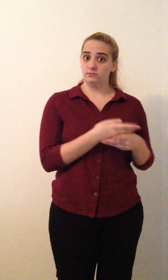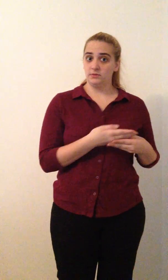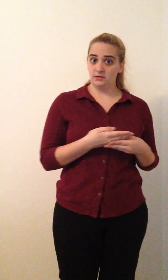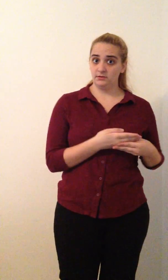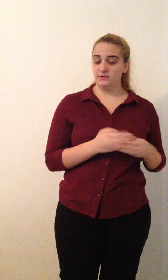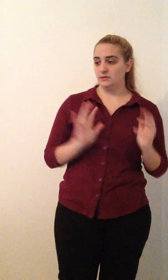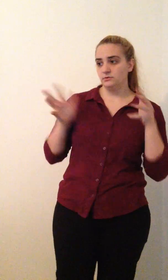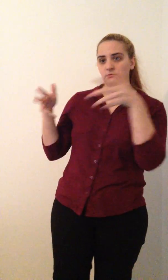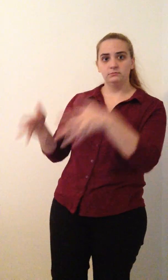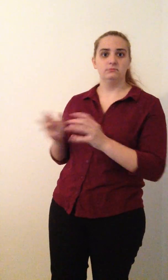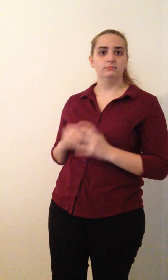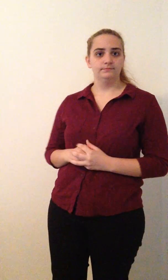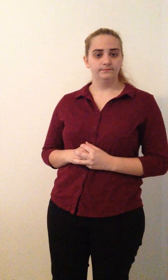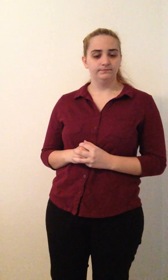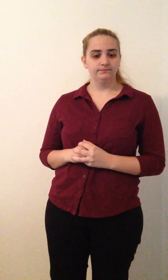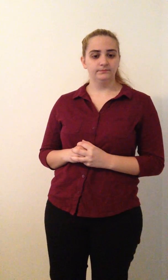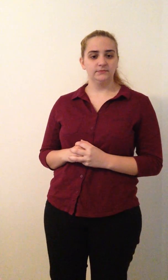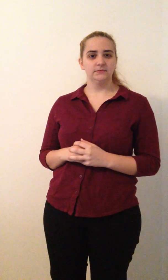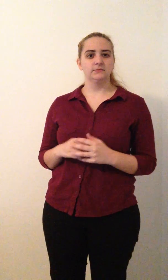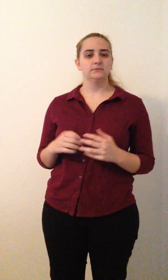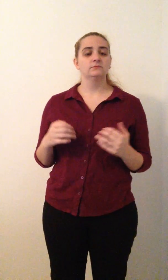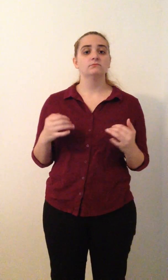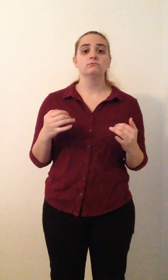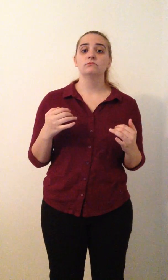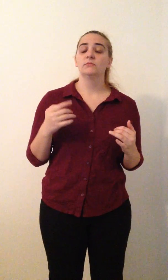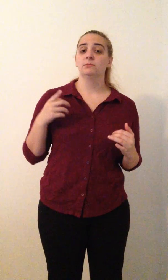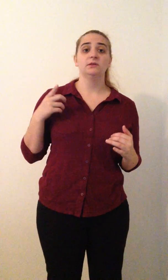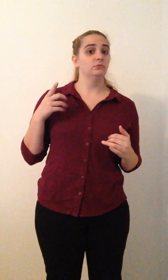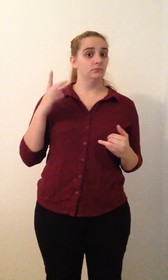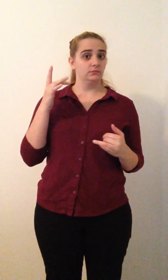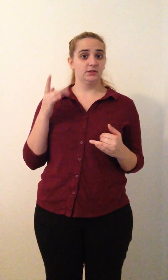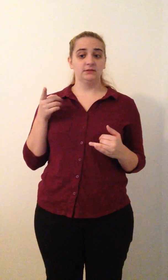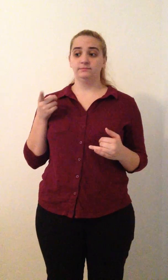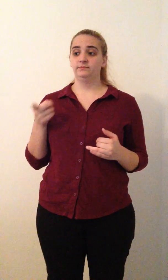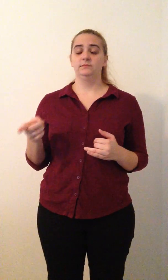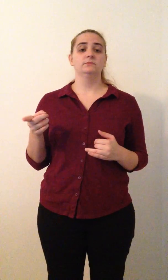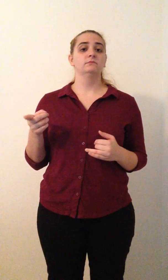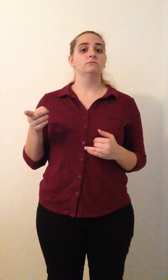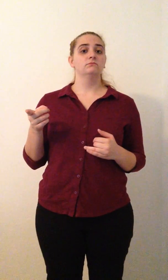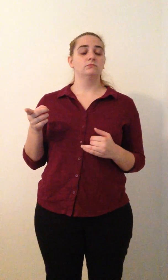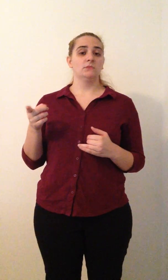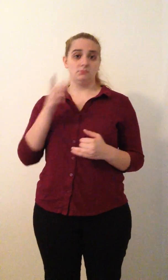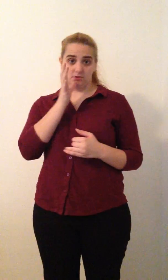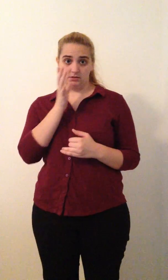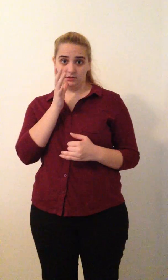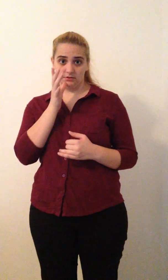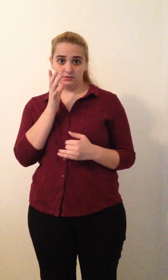So now, because she's not getting her needs met from her partner, she's trying to get them fulfilled with the